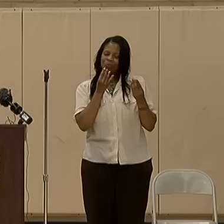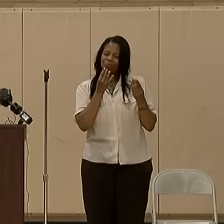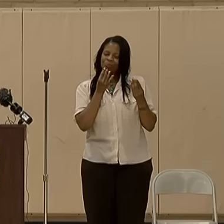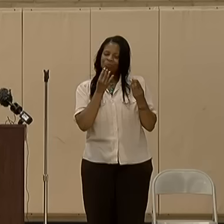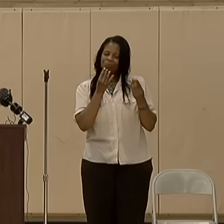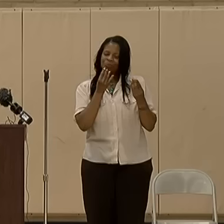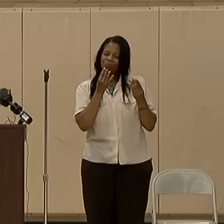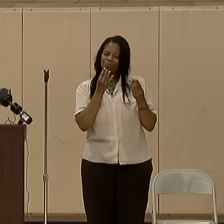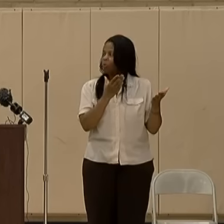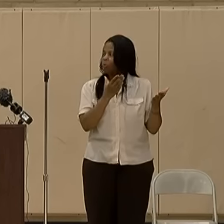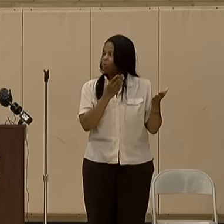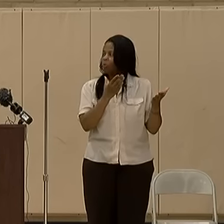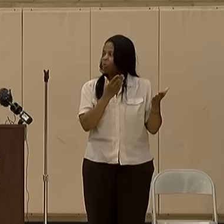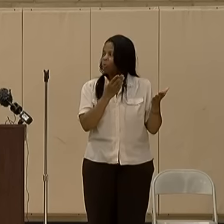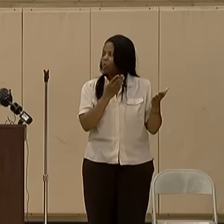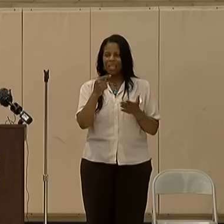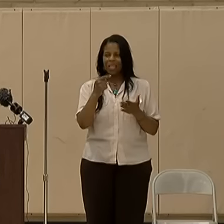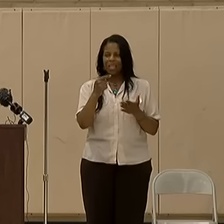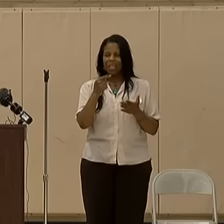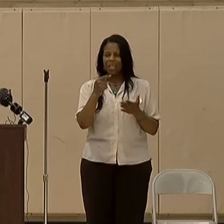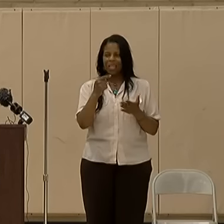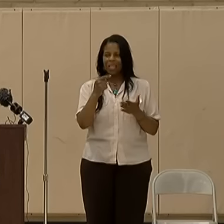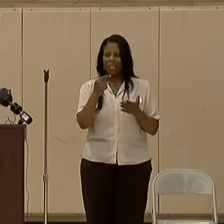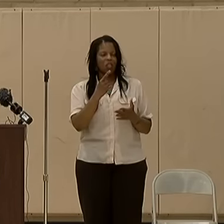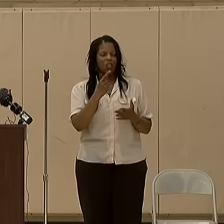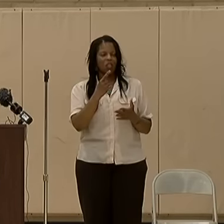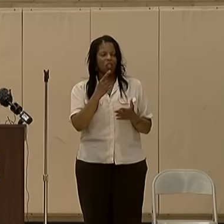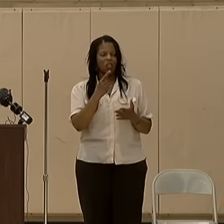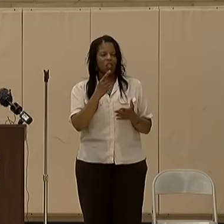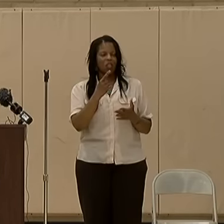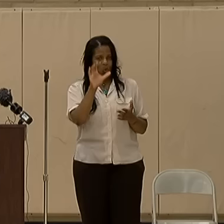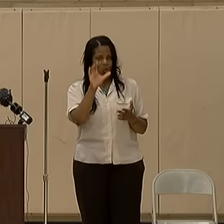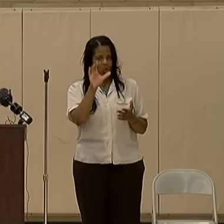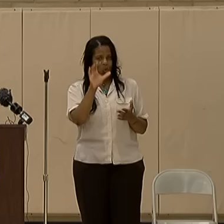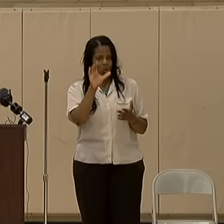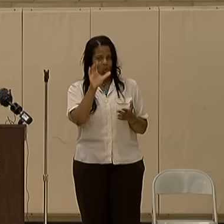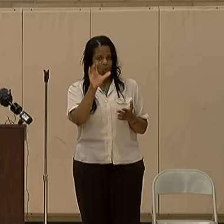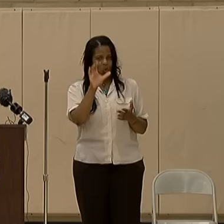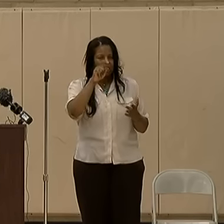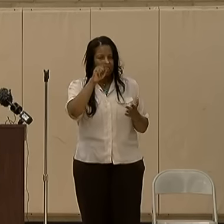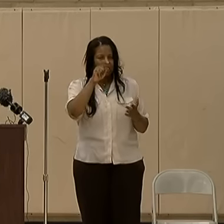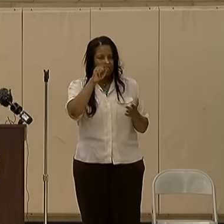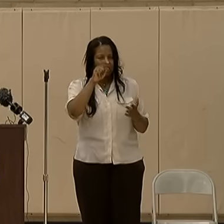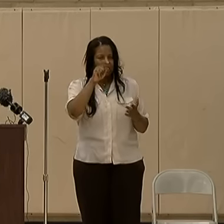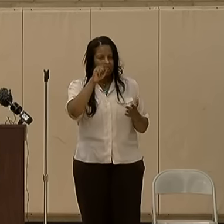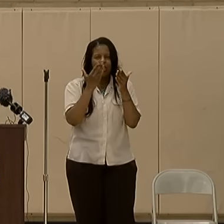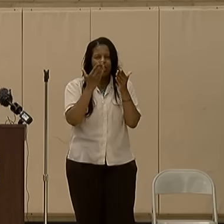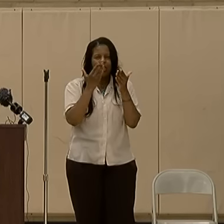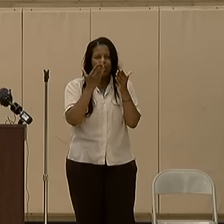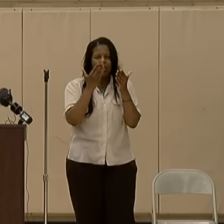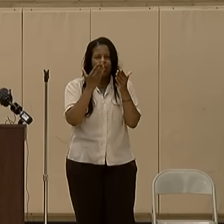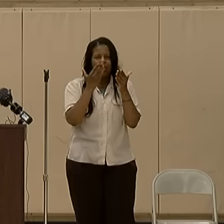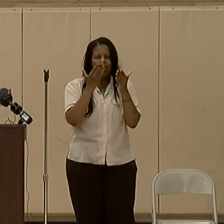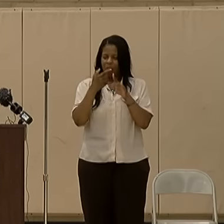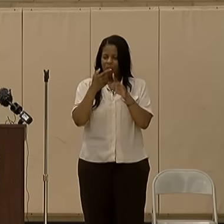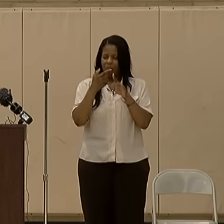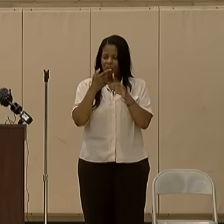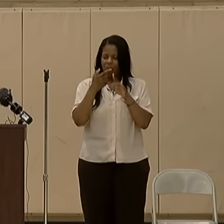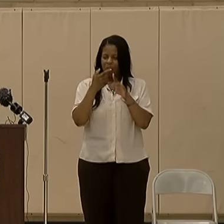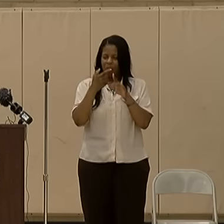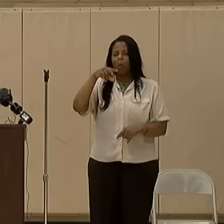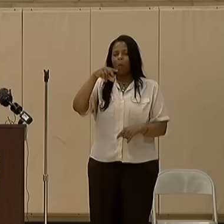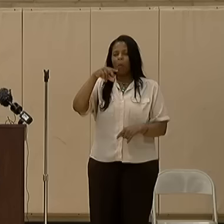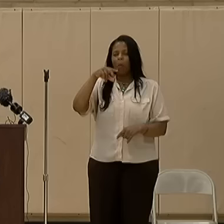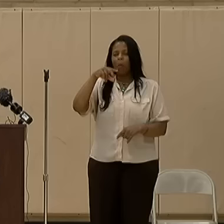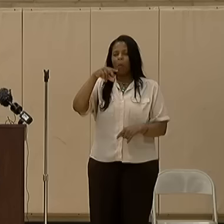it. Actually, I'd like to reach out to Red Cross. Is there any needs that the Red Cross has from the public for either